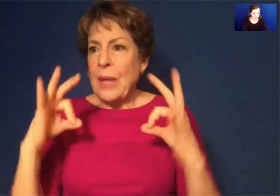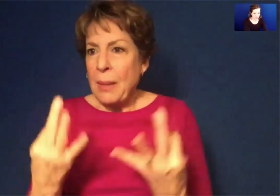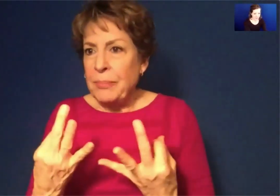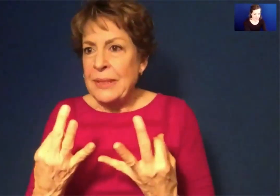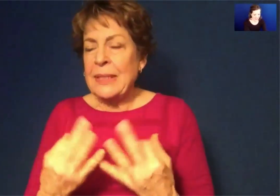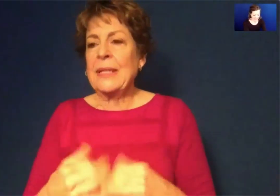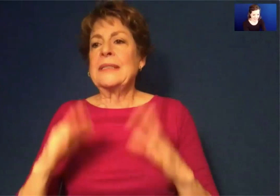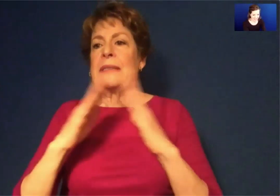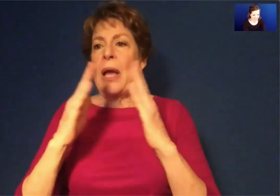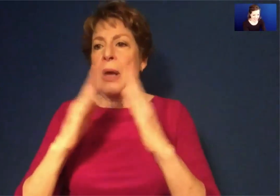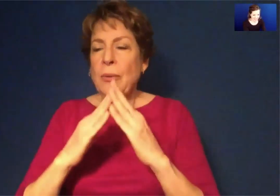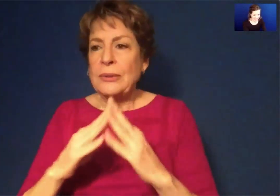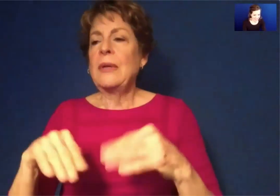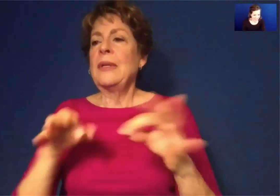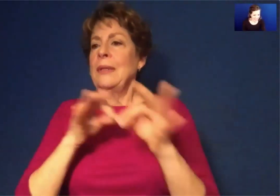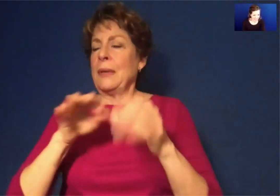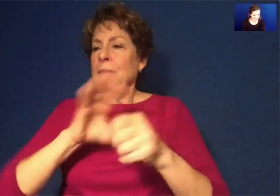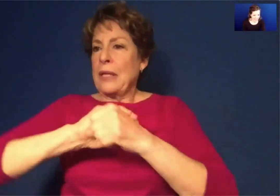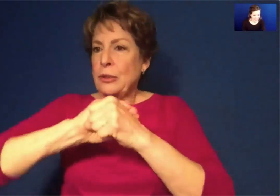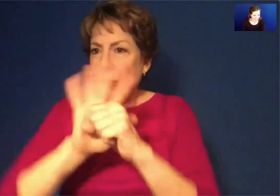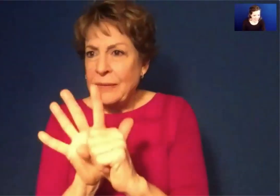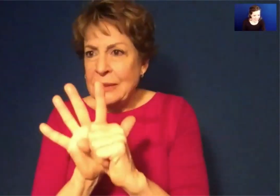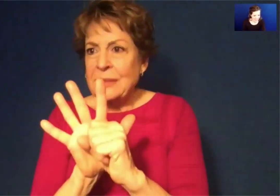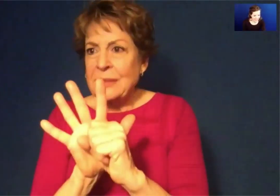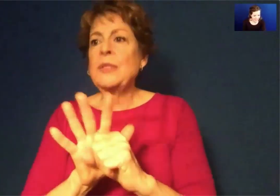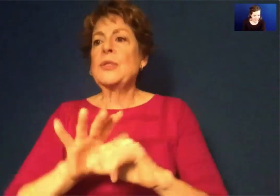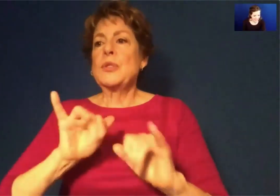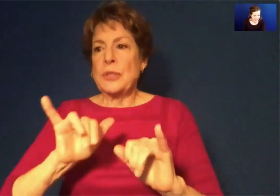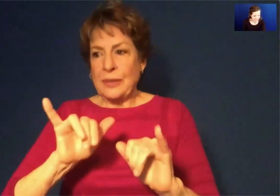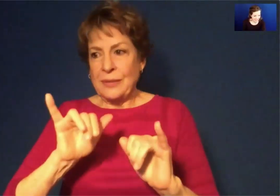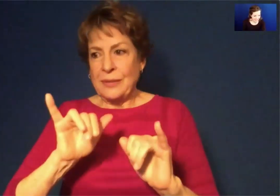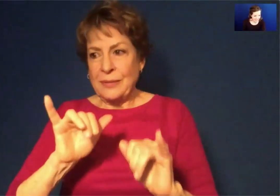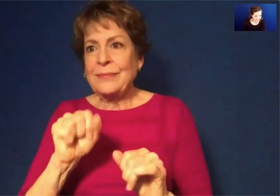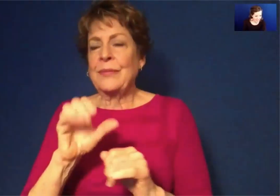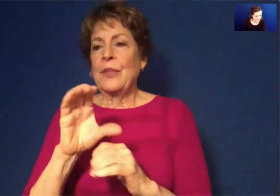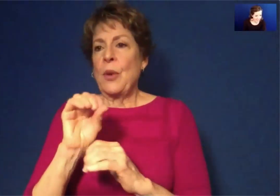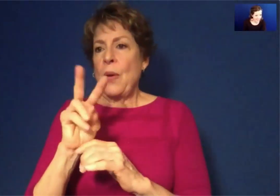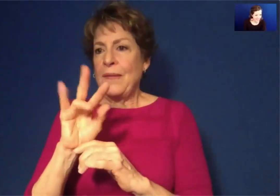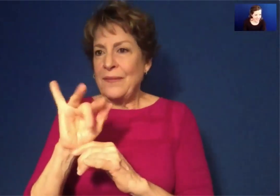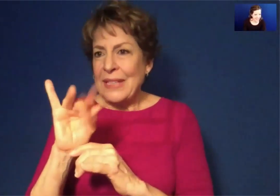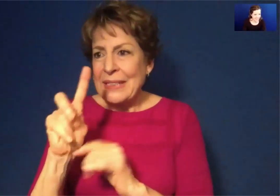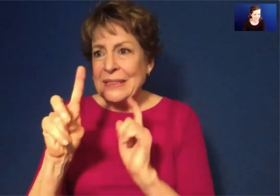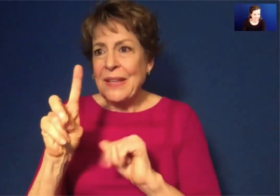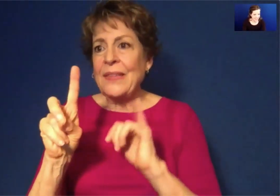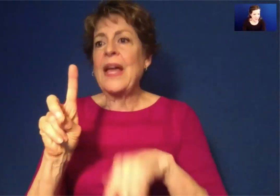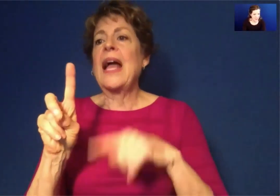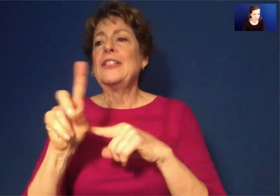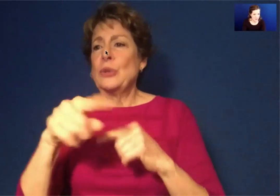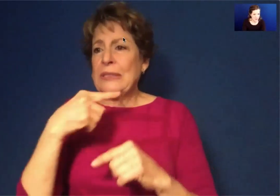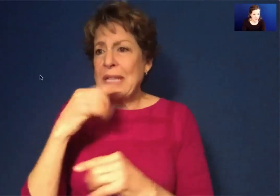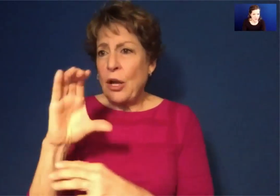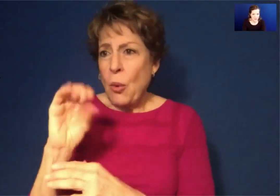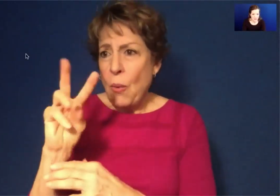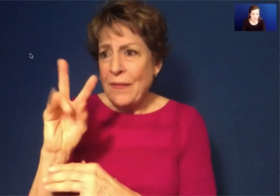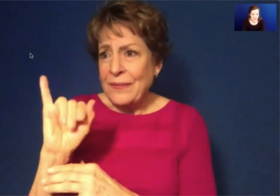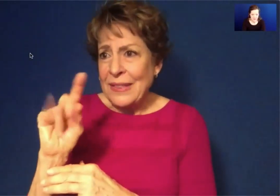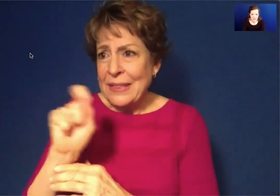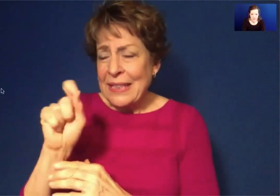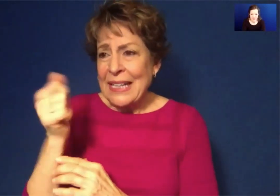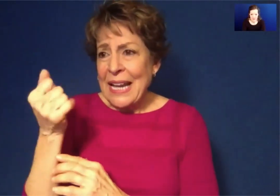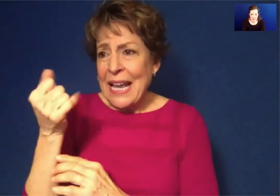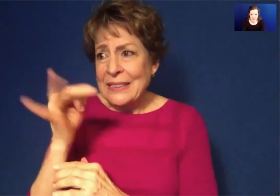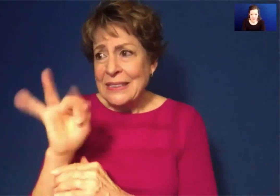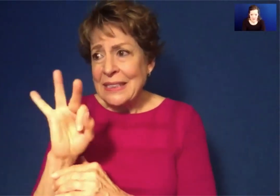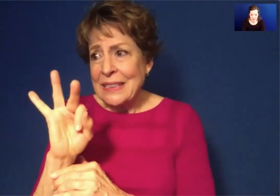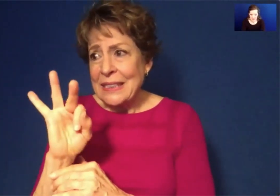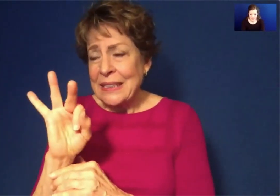COVID-19. Oh, that's my question. That's it. What is? Well, you said,